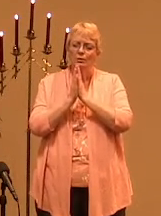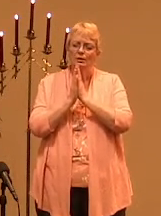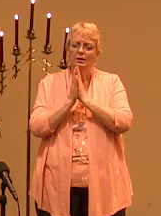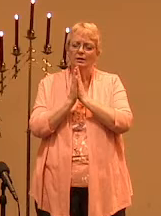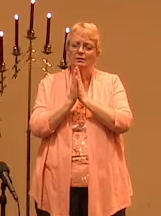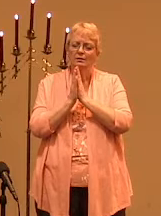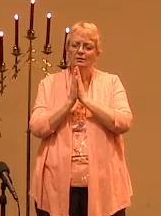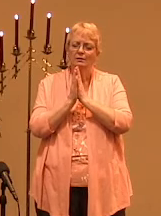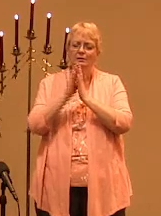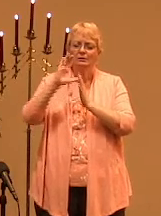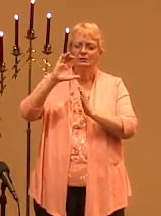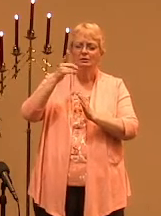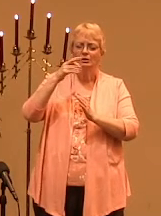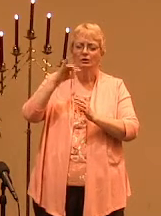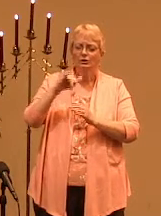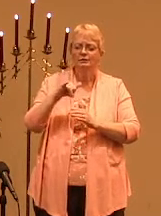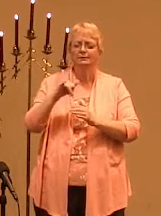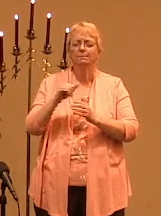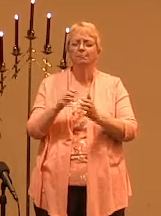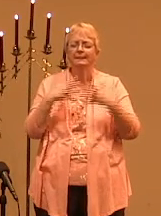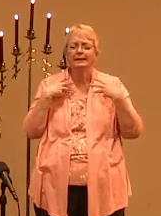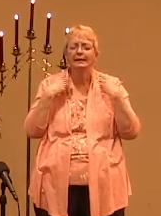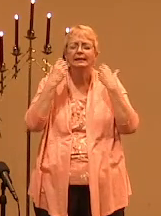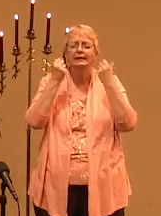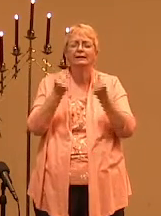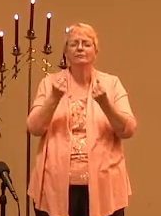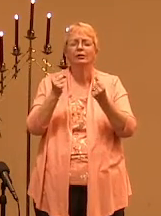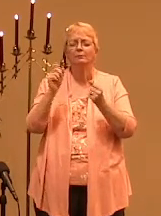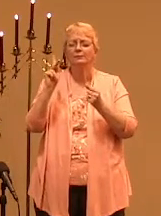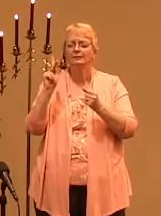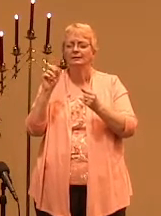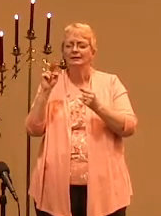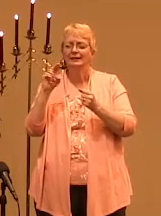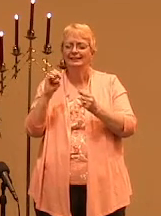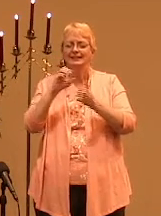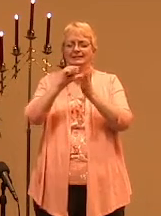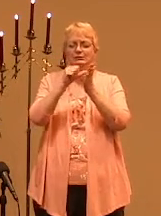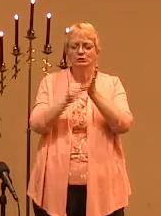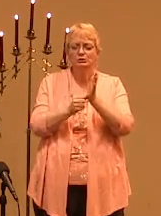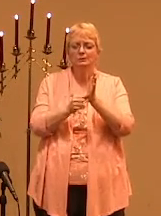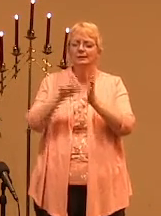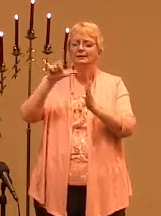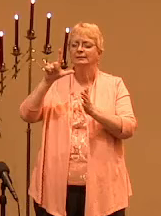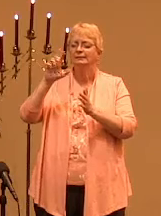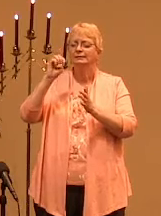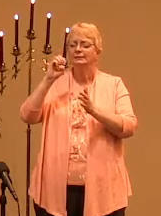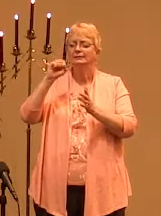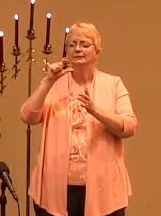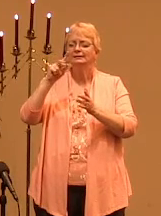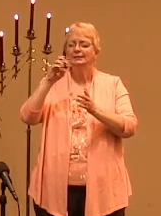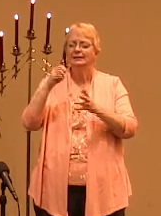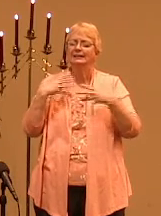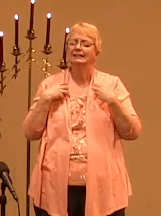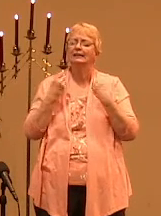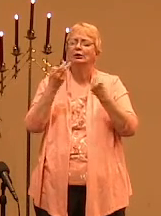healing. We pray for Cheryl Mayhew's healing from the knee replacement and Sam's healing. And Leslie Bloom, that you would heal